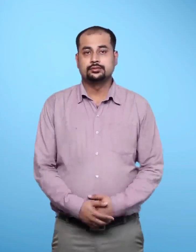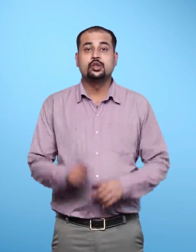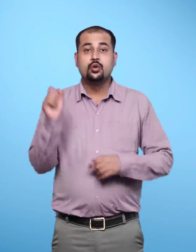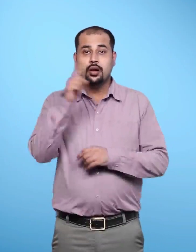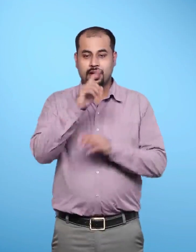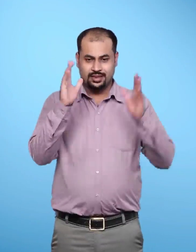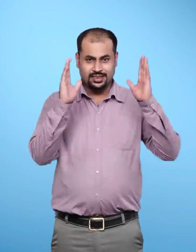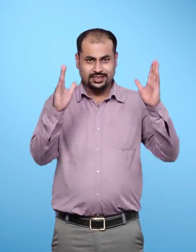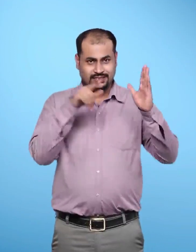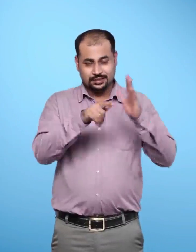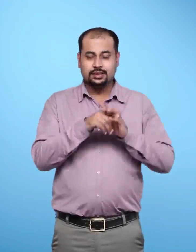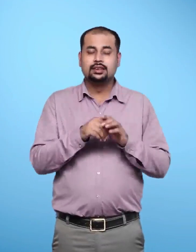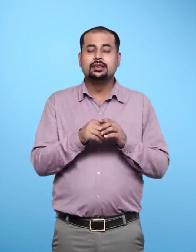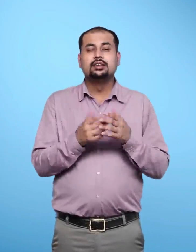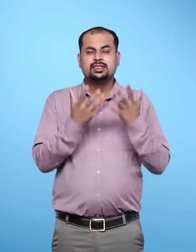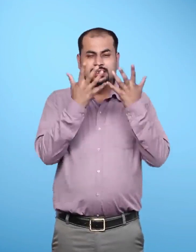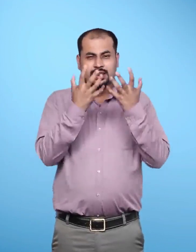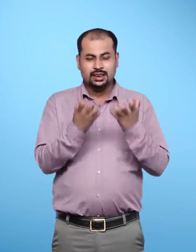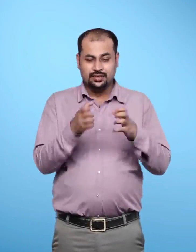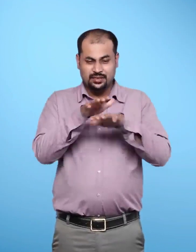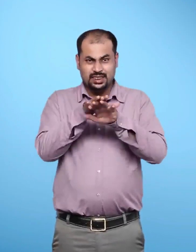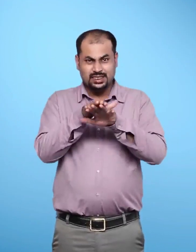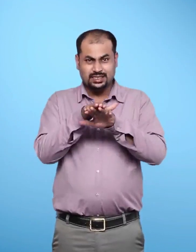How much dried fish will they get in a month?